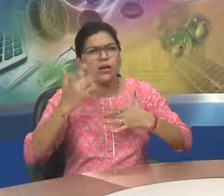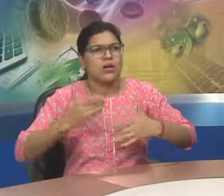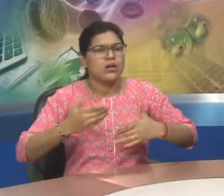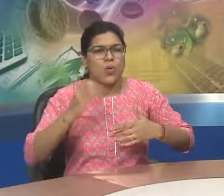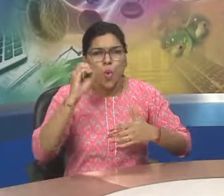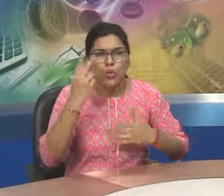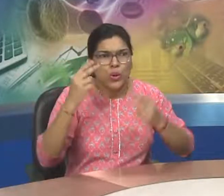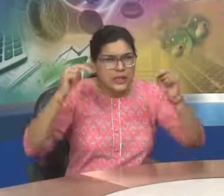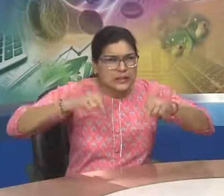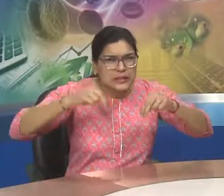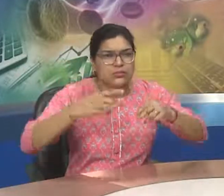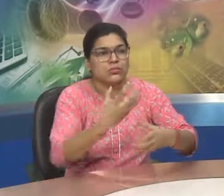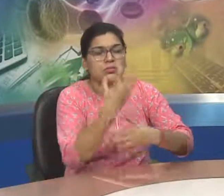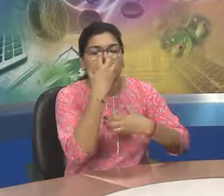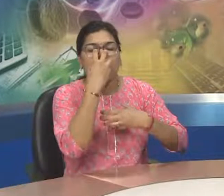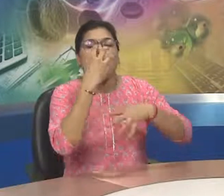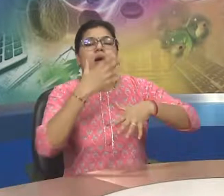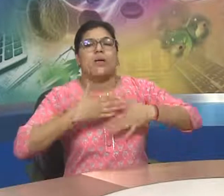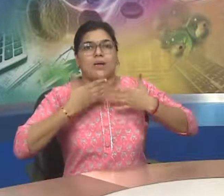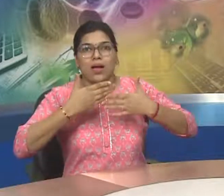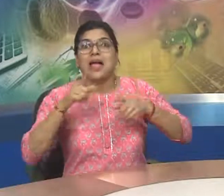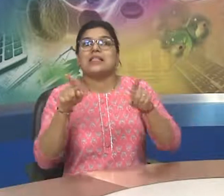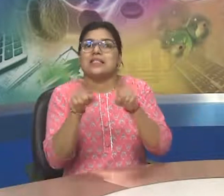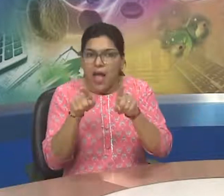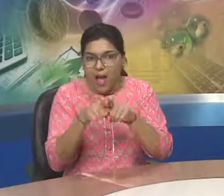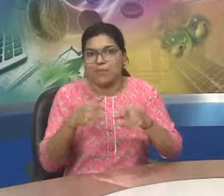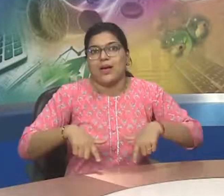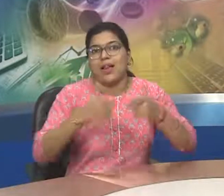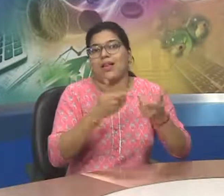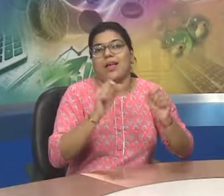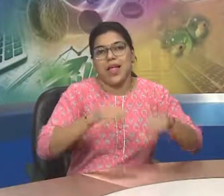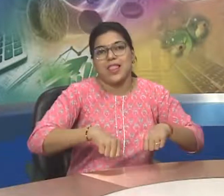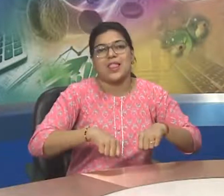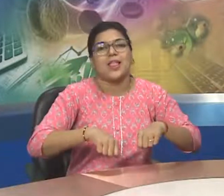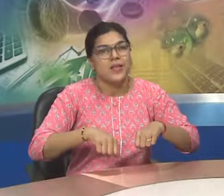CO2, that is carbon dioxide.